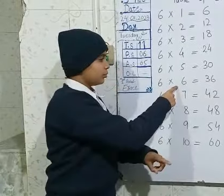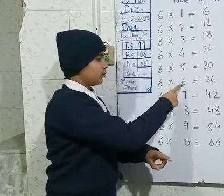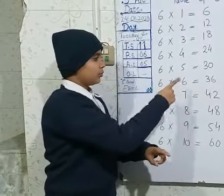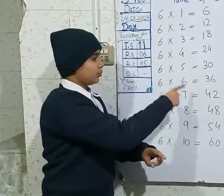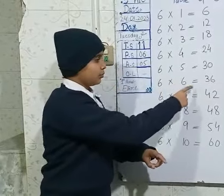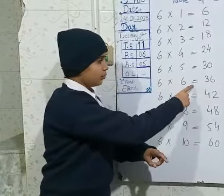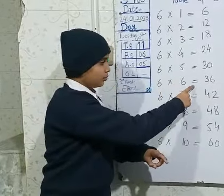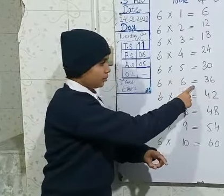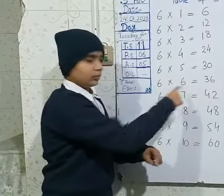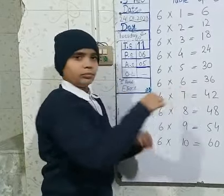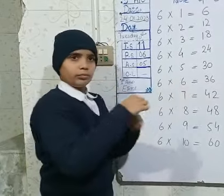6 are